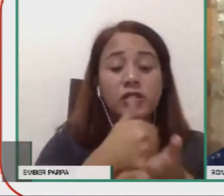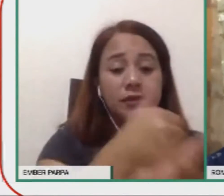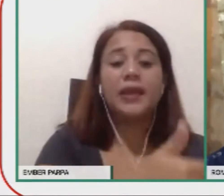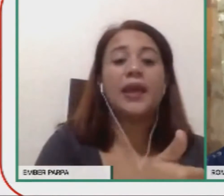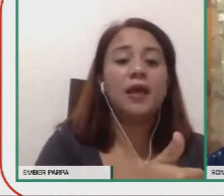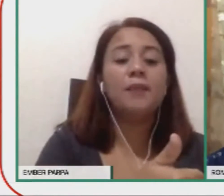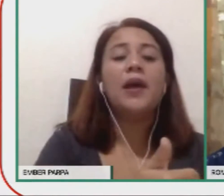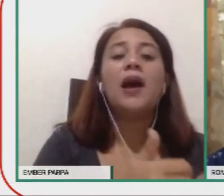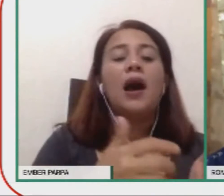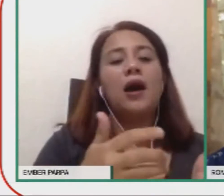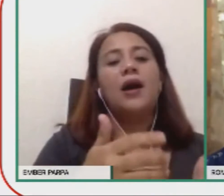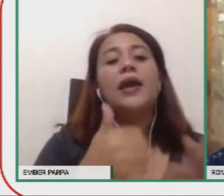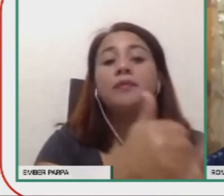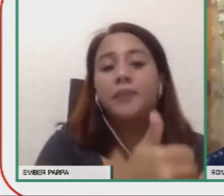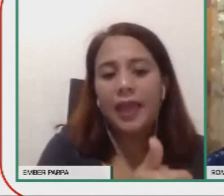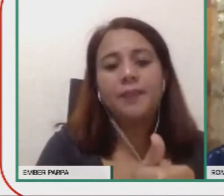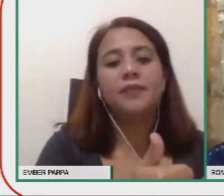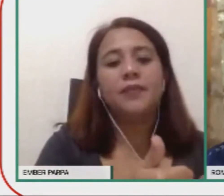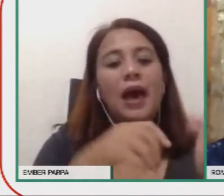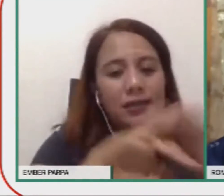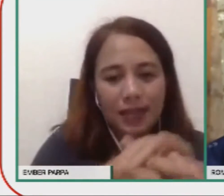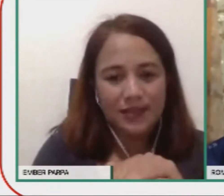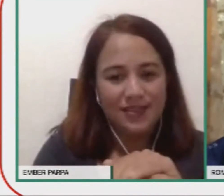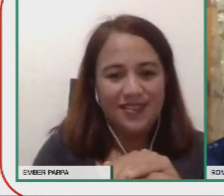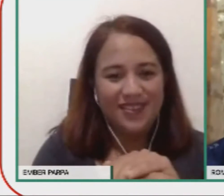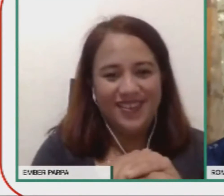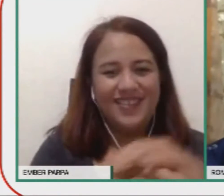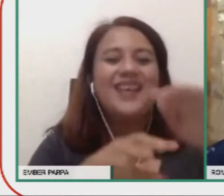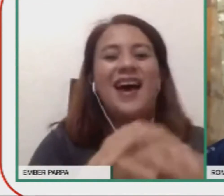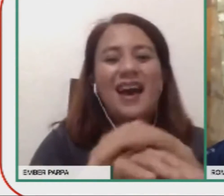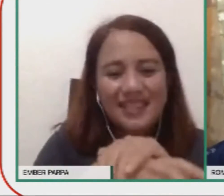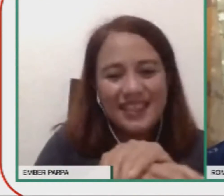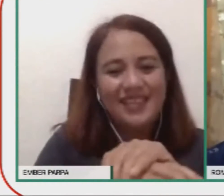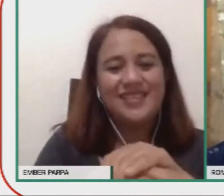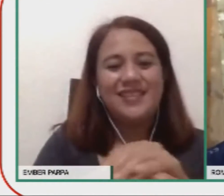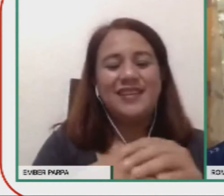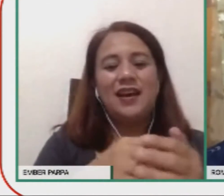sila na-help? Help them access